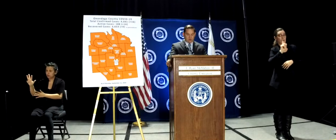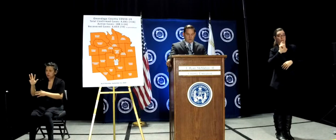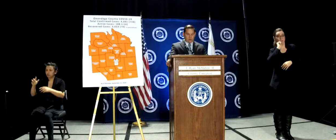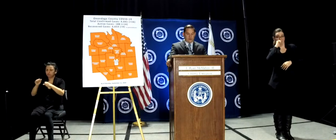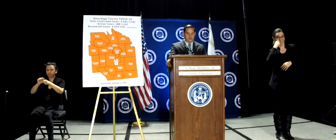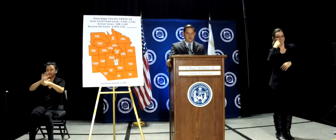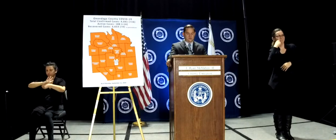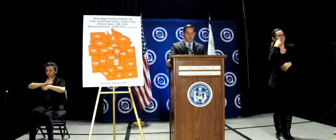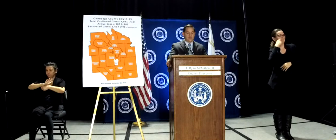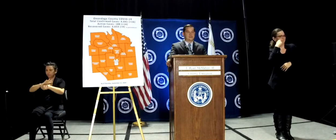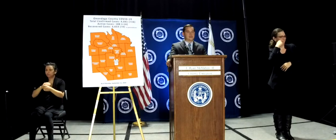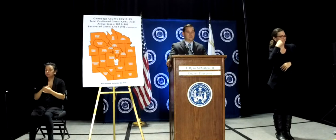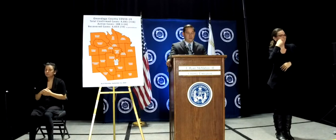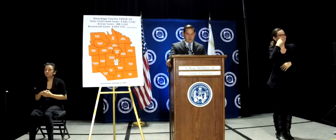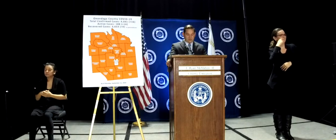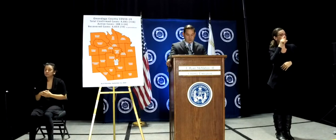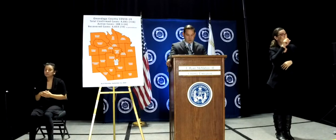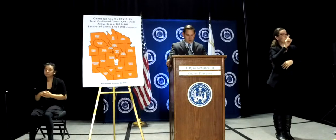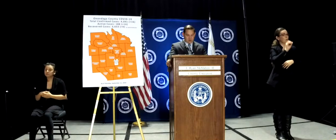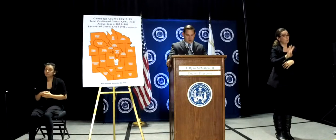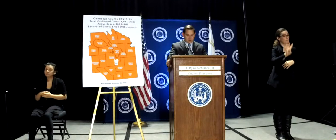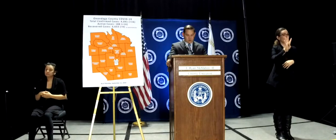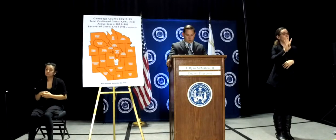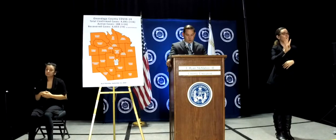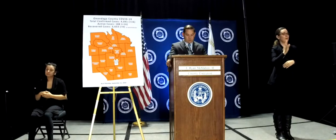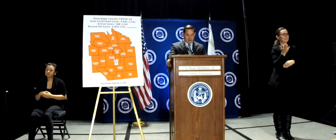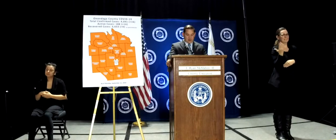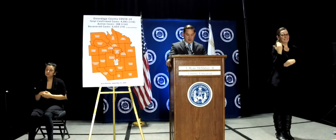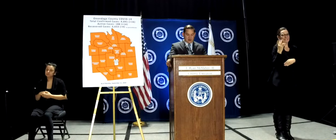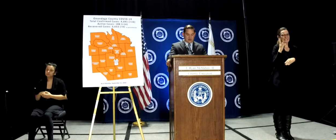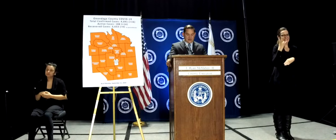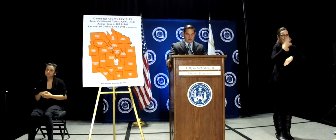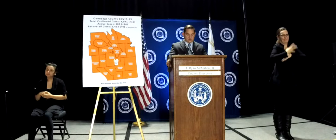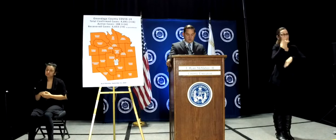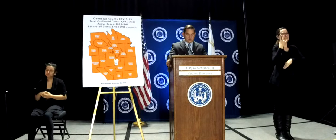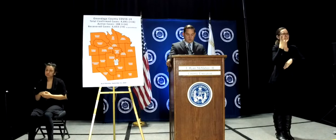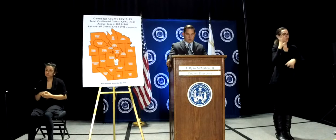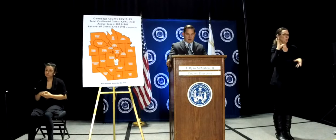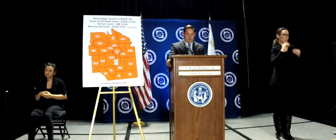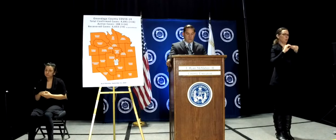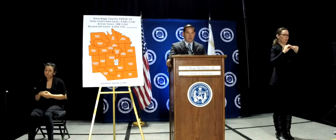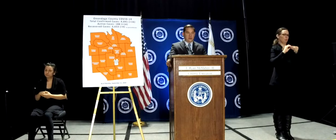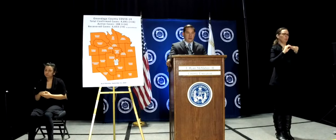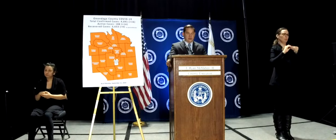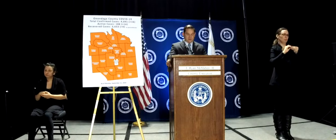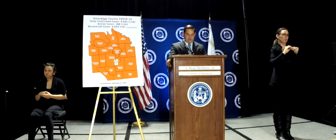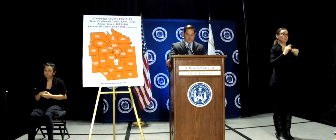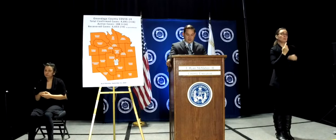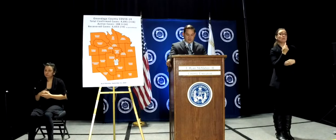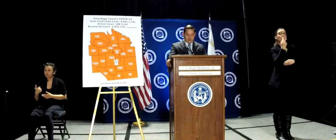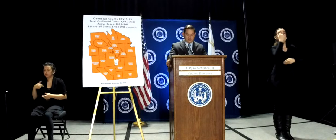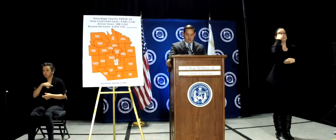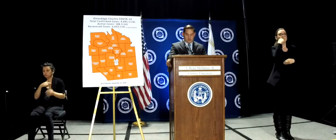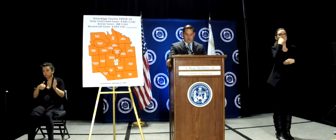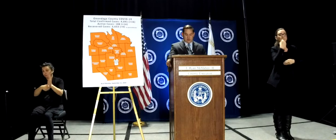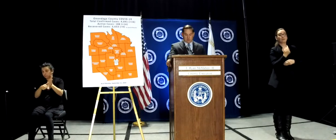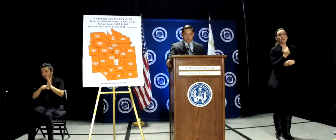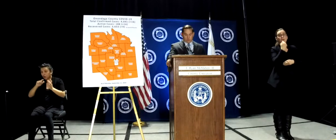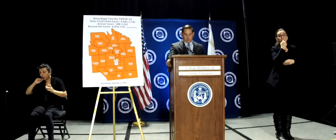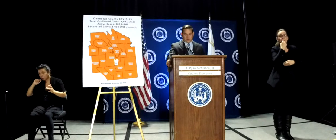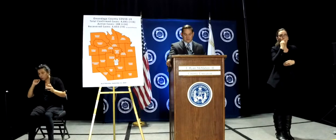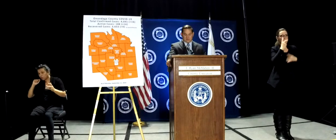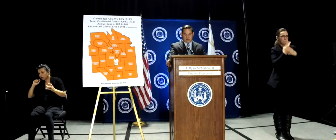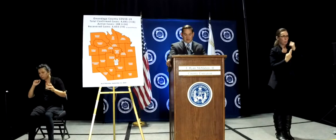of our 104 cases over the last 7 days. So when you combine our nasal swab, our diagnostic test, and